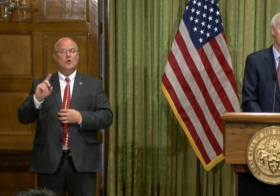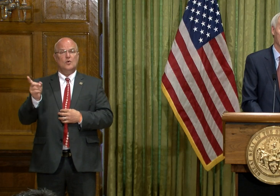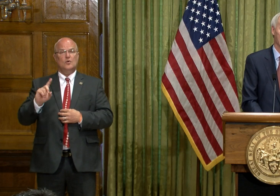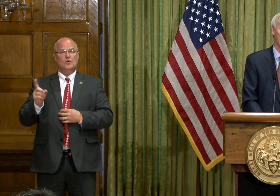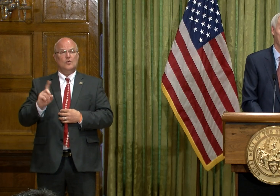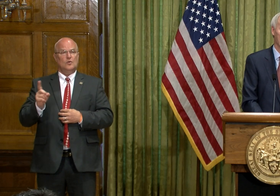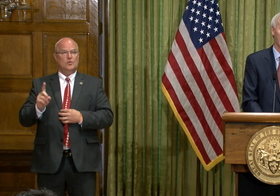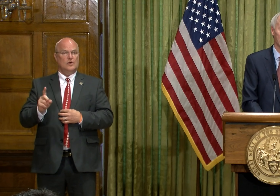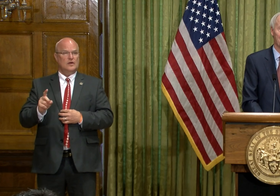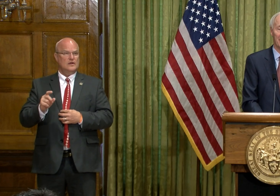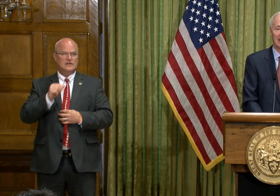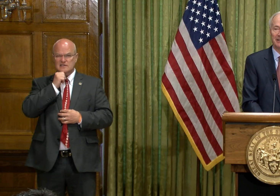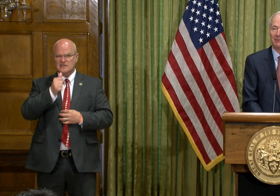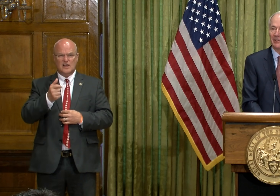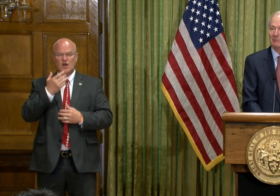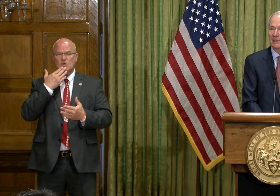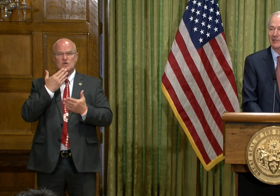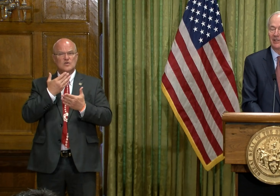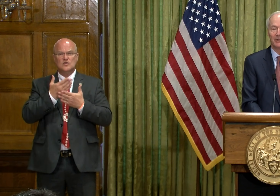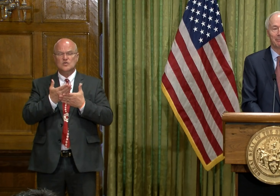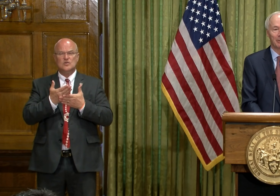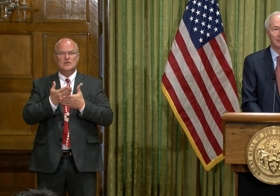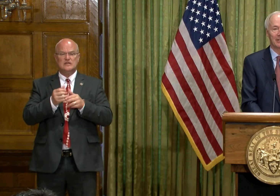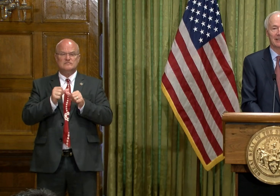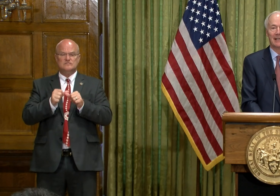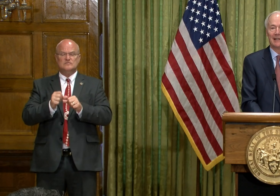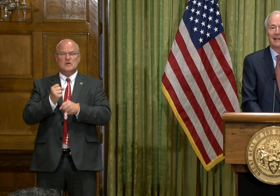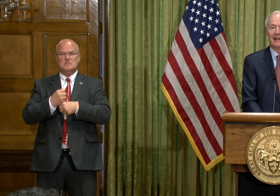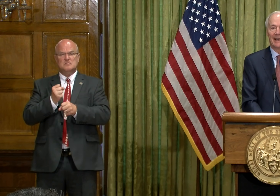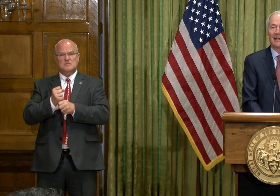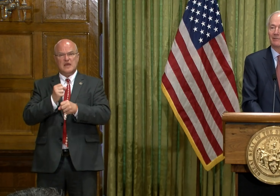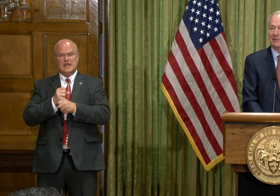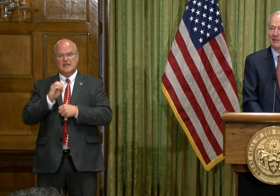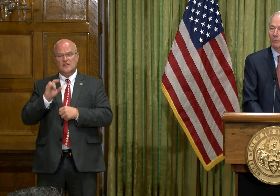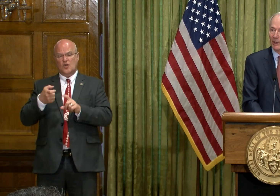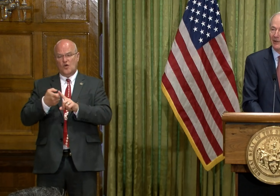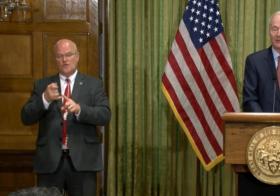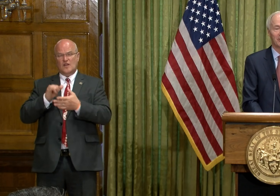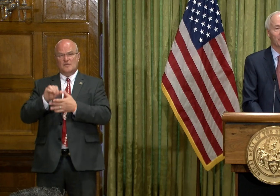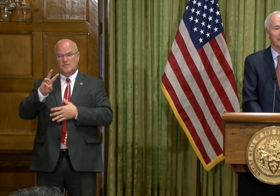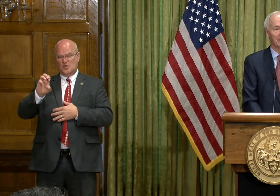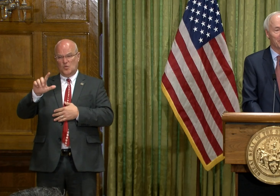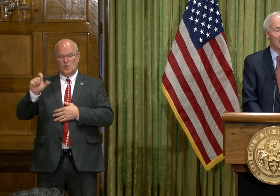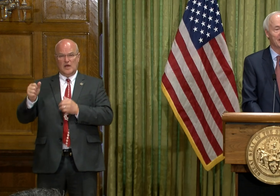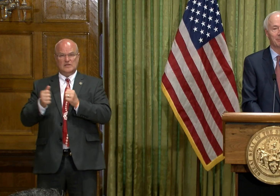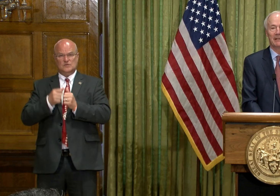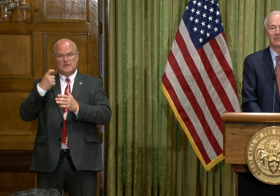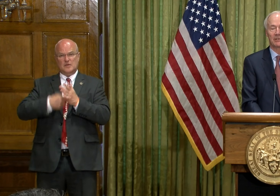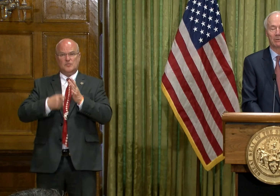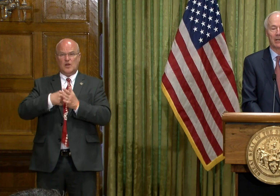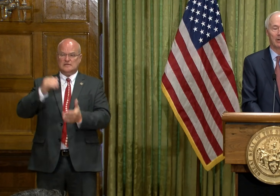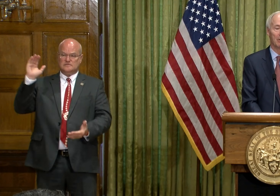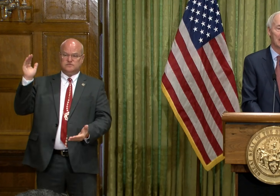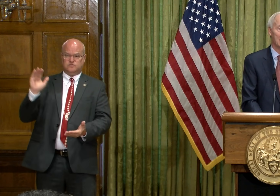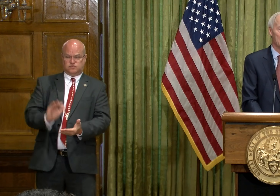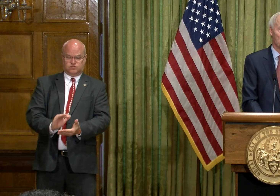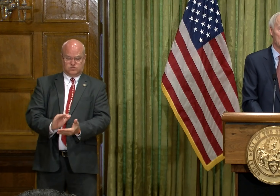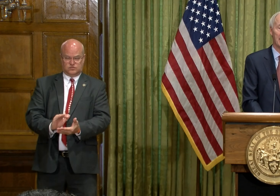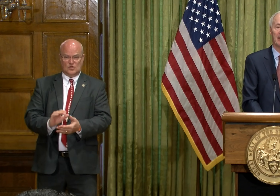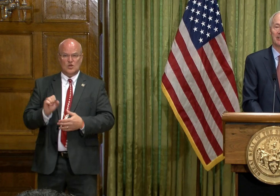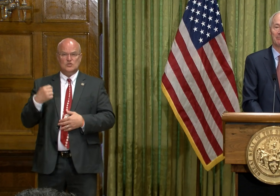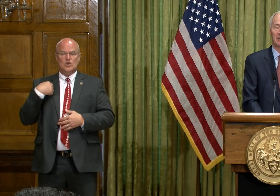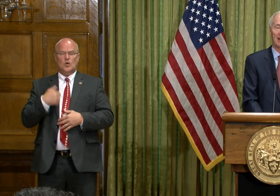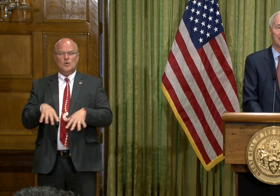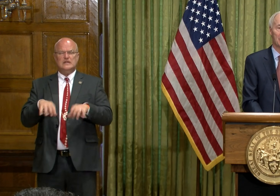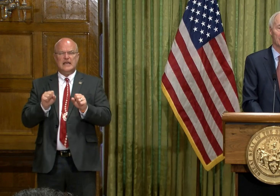it's not even cost effective for them to continue producing out of the wells with the price being so low. So